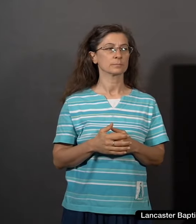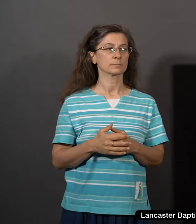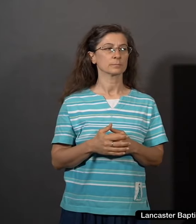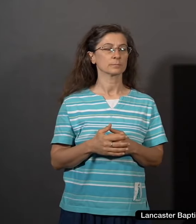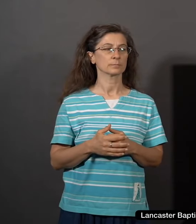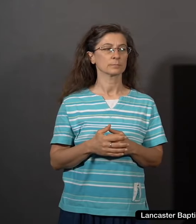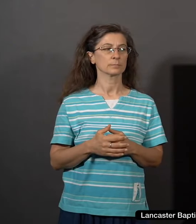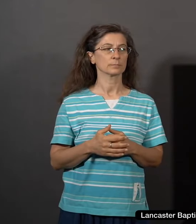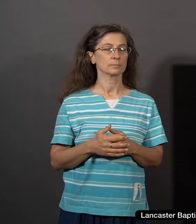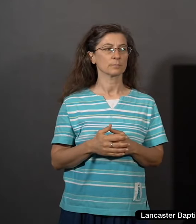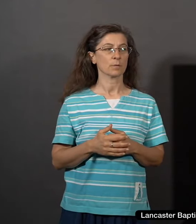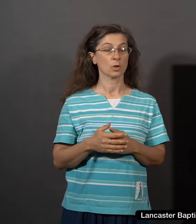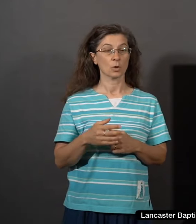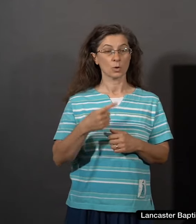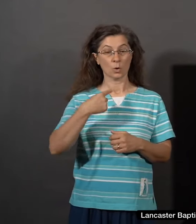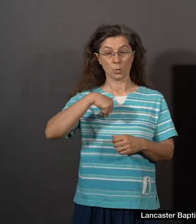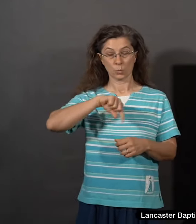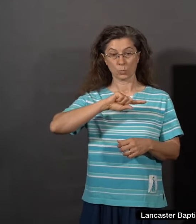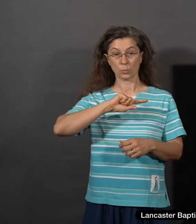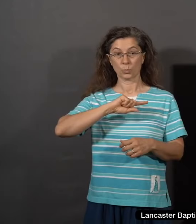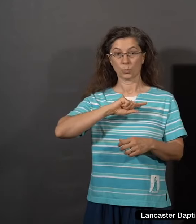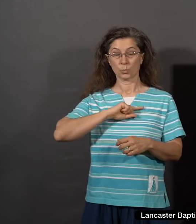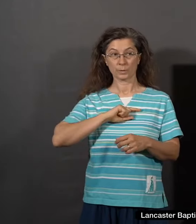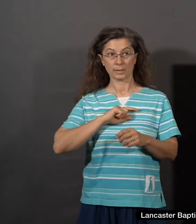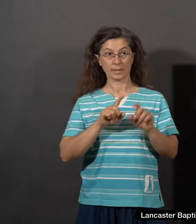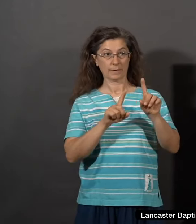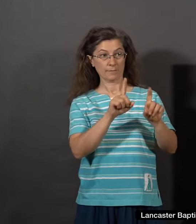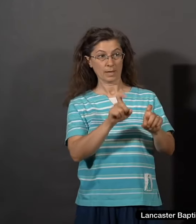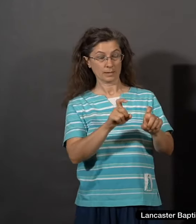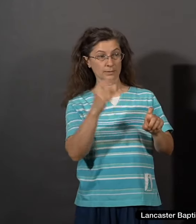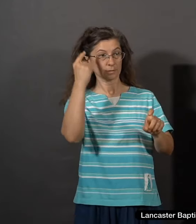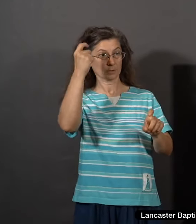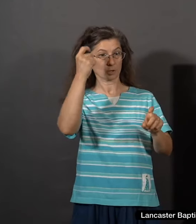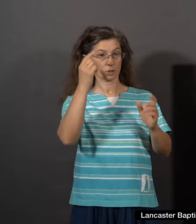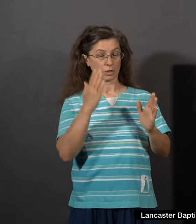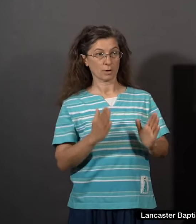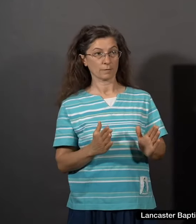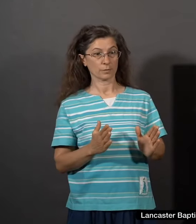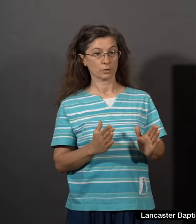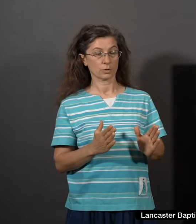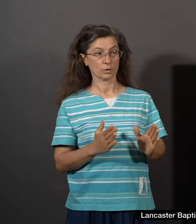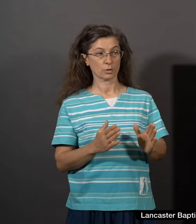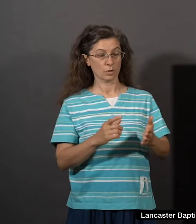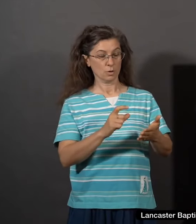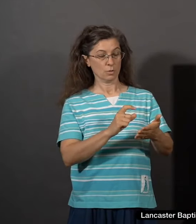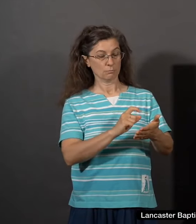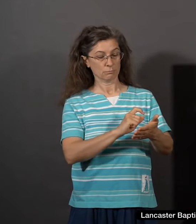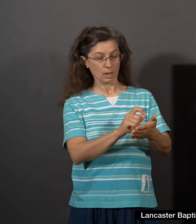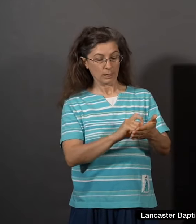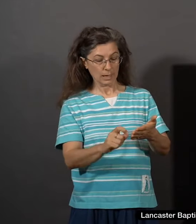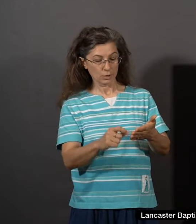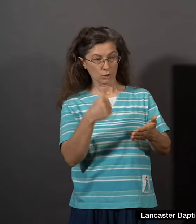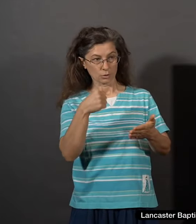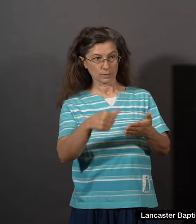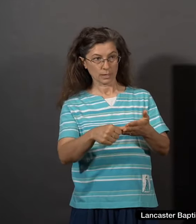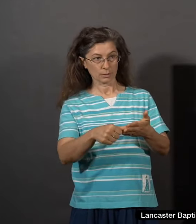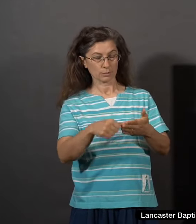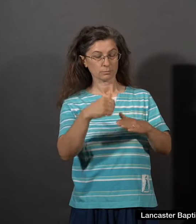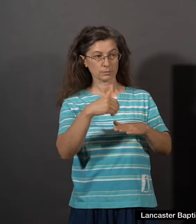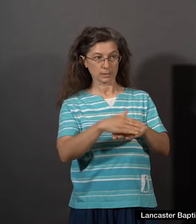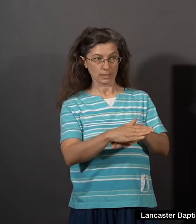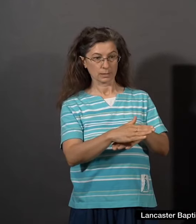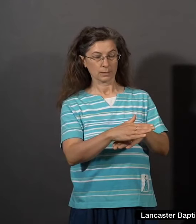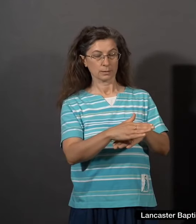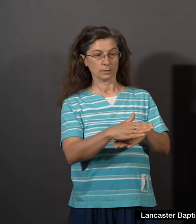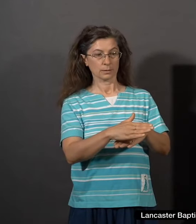formally petitioned the governor uh through uh a letter that was drafted by a christian law association uh